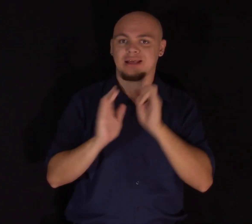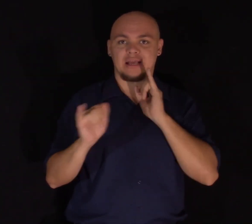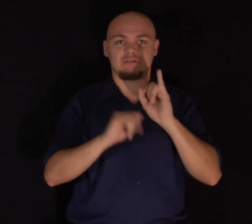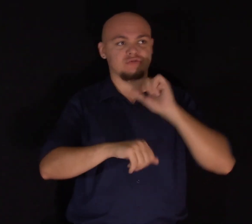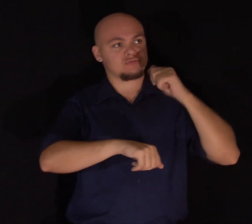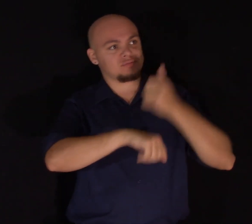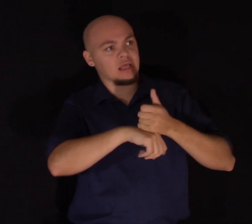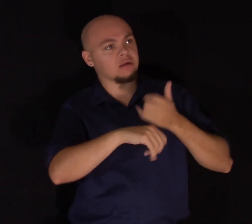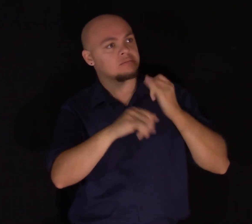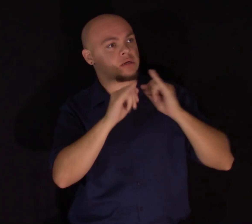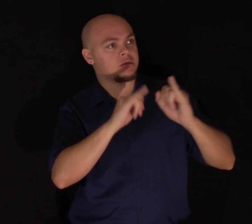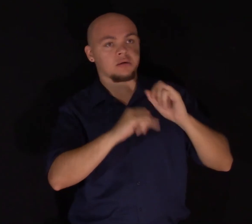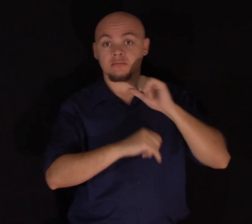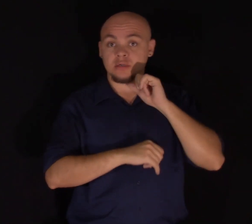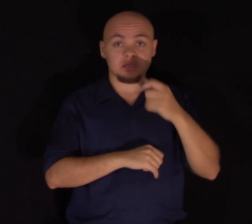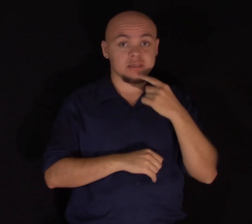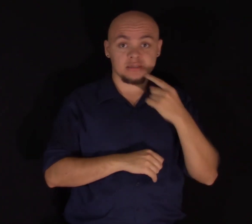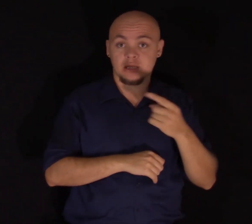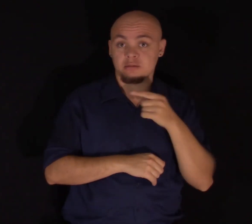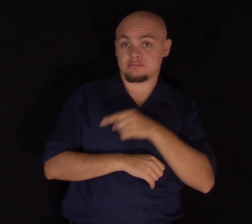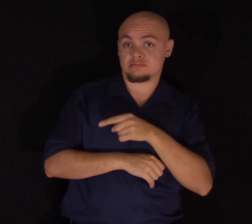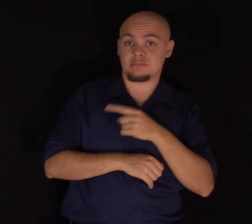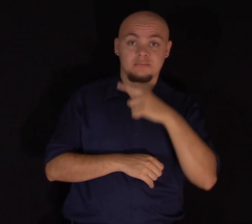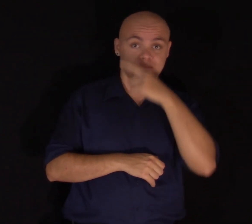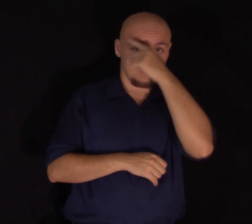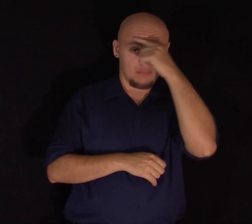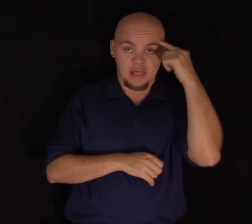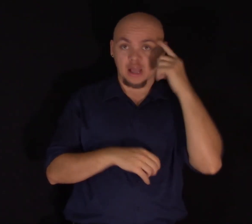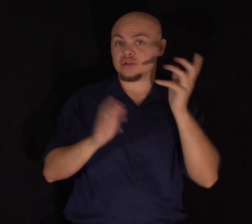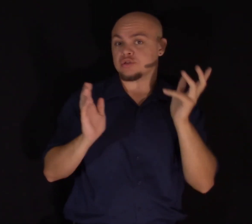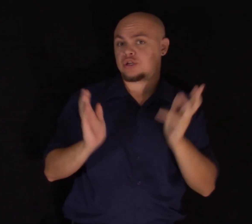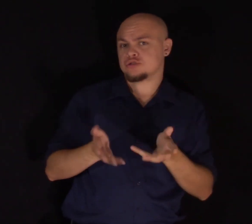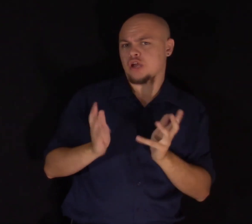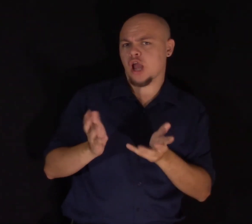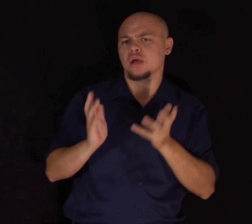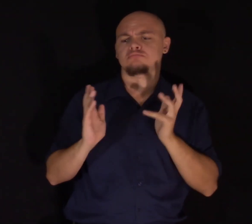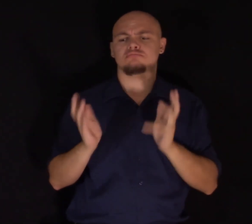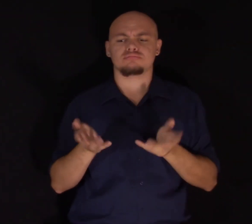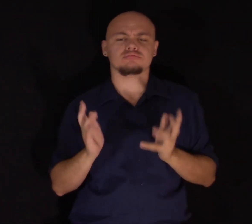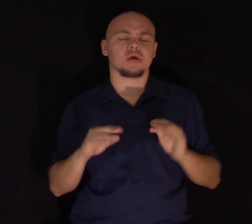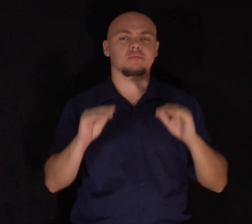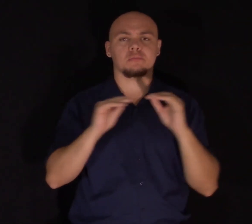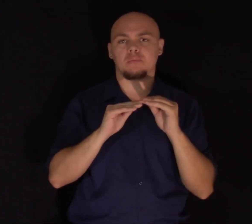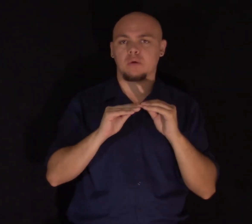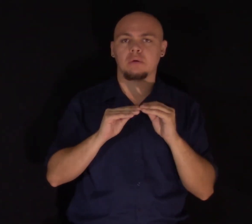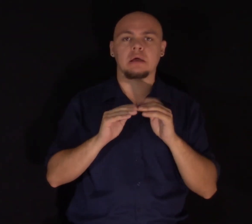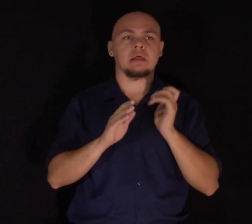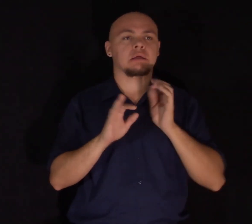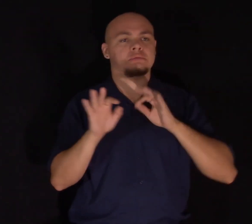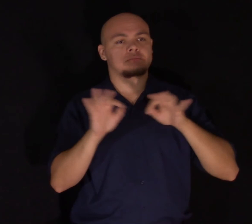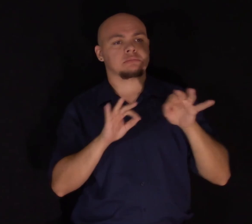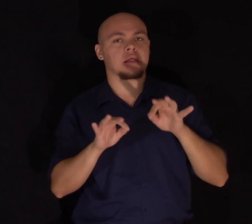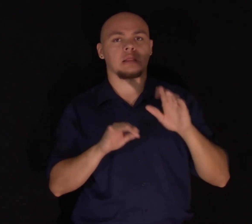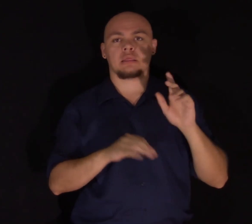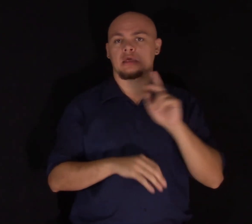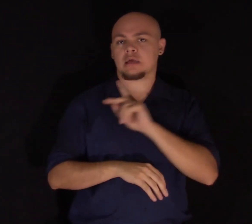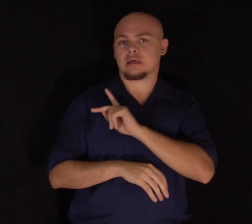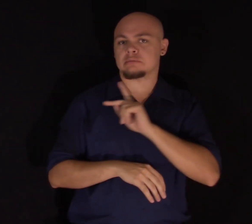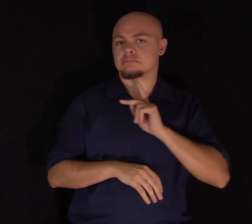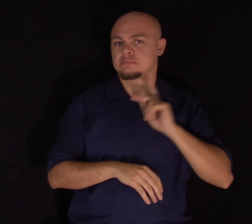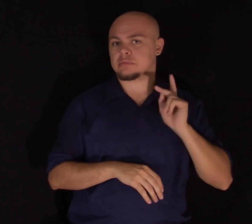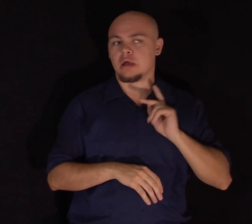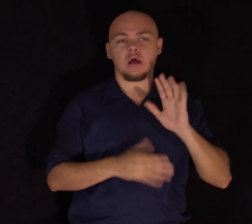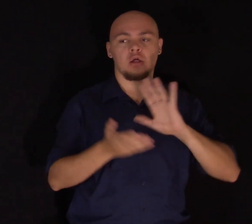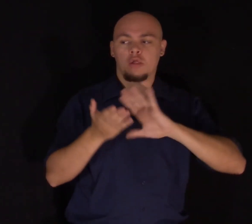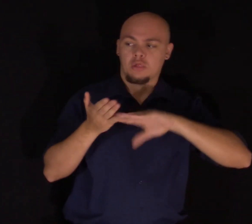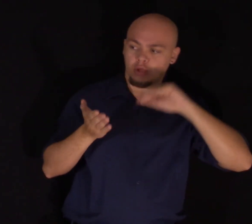Kelly, but didn't tell him Davis was black. They talked and talked some more. Davis learning about the Klan, Kelly learning about